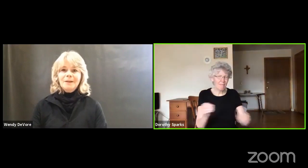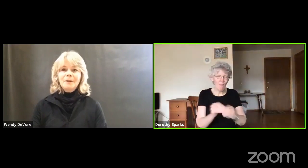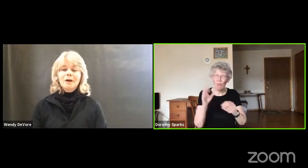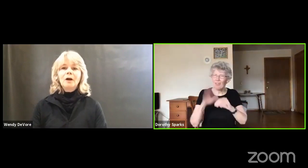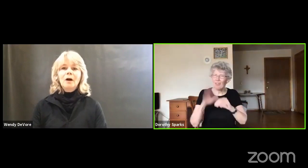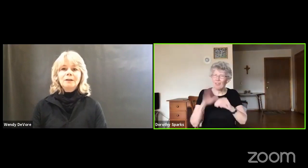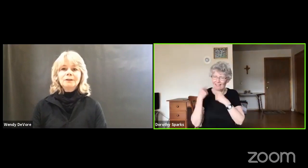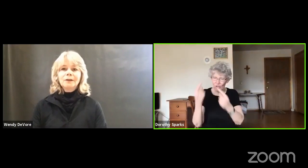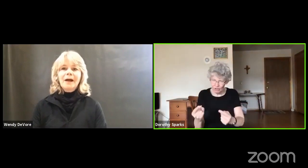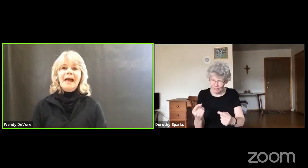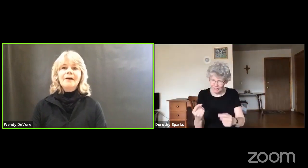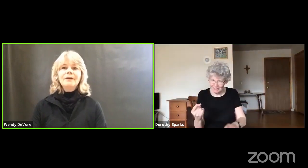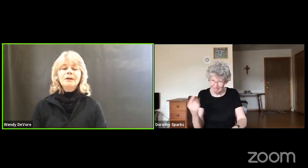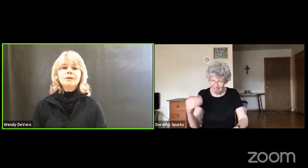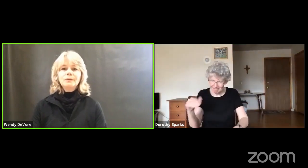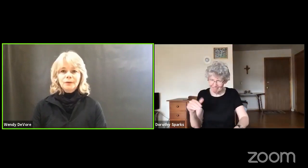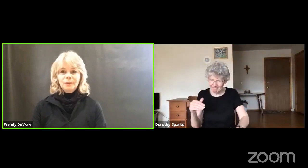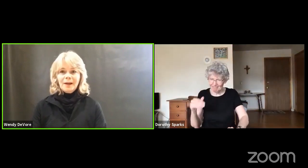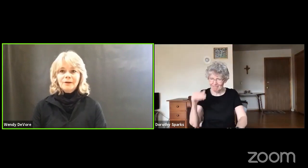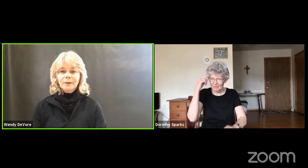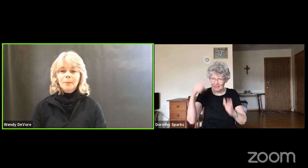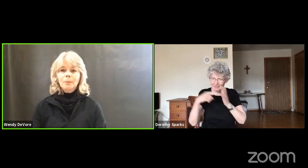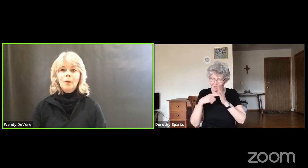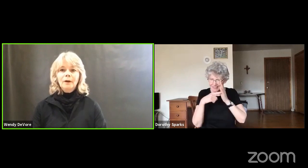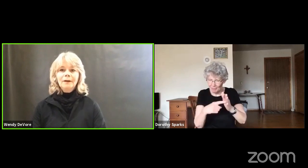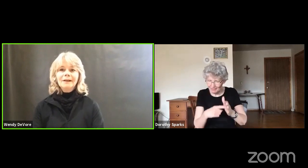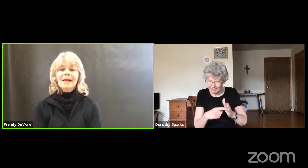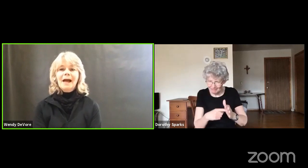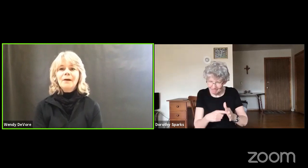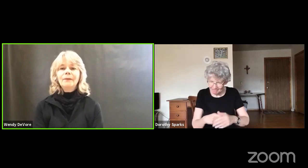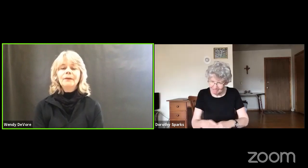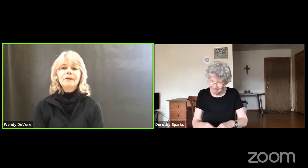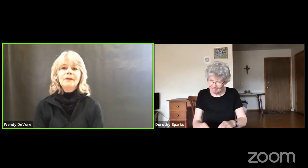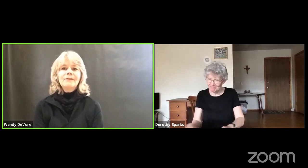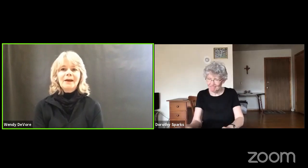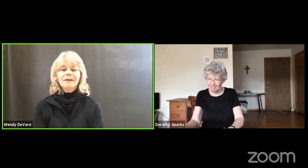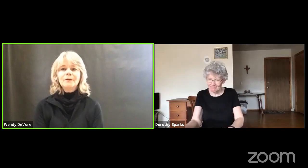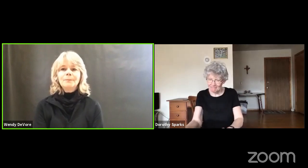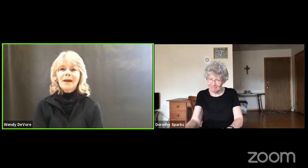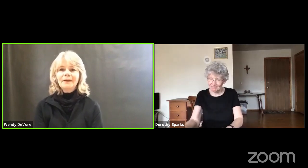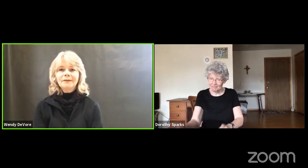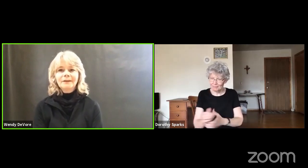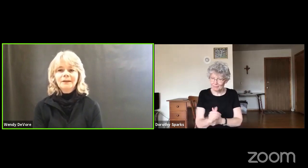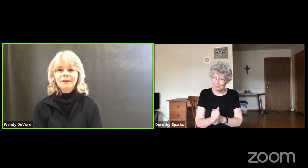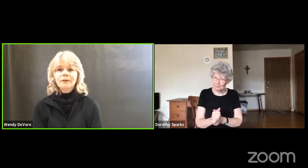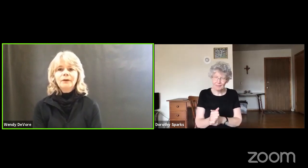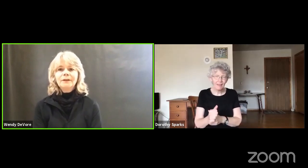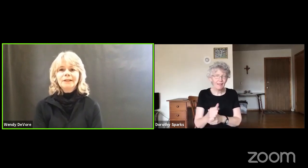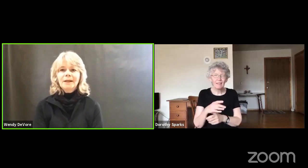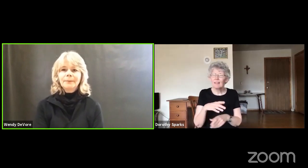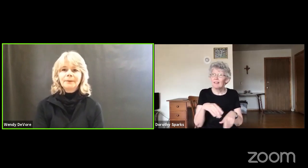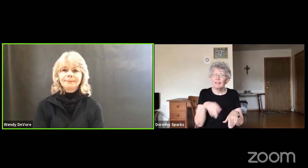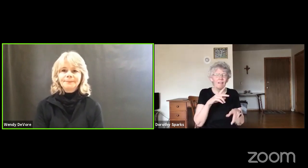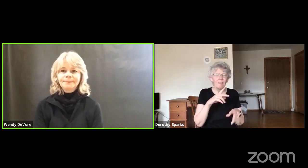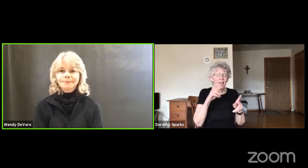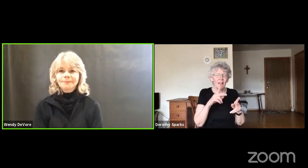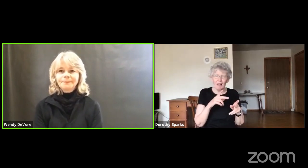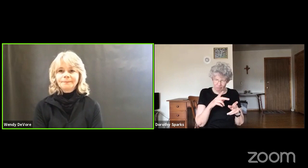And people are also having to surrender more now than they've had in the past. For